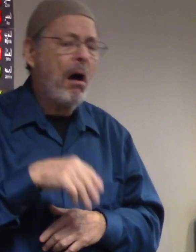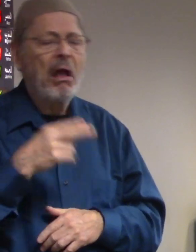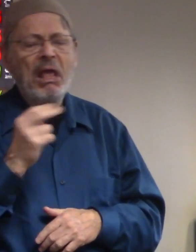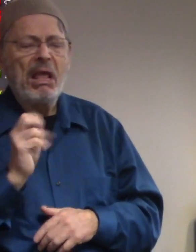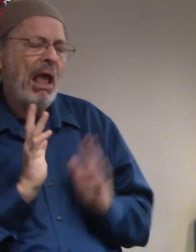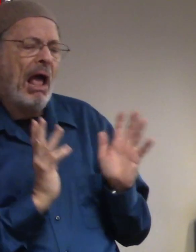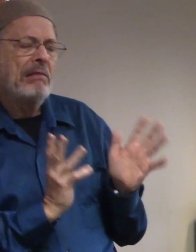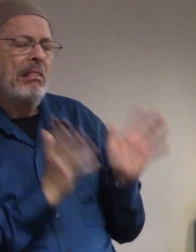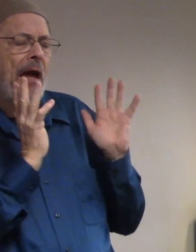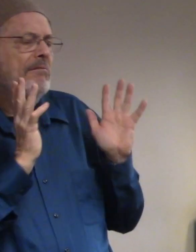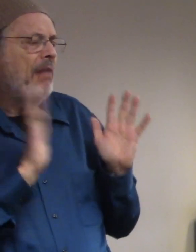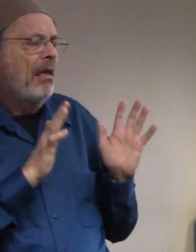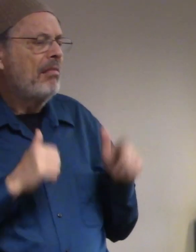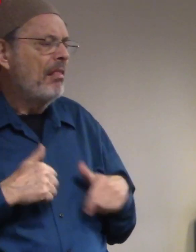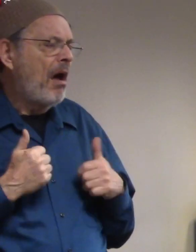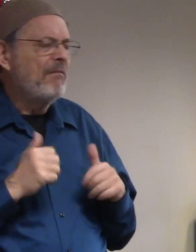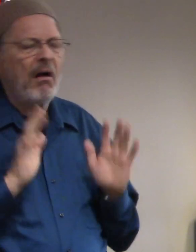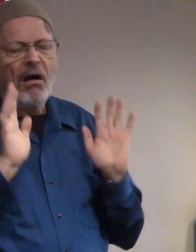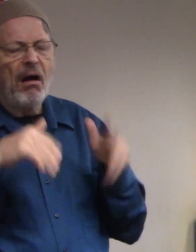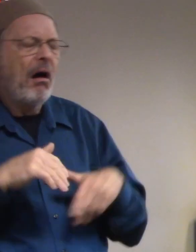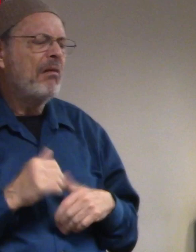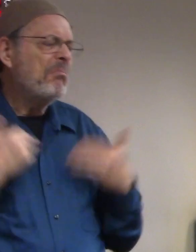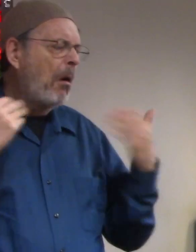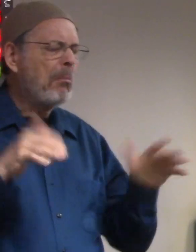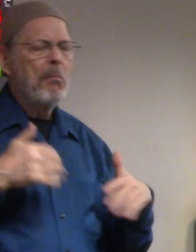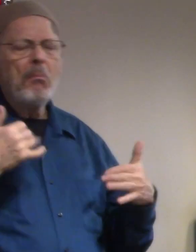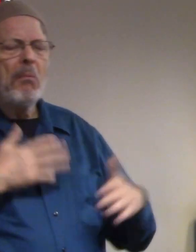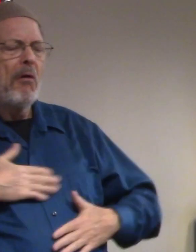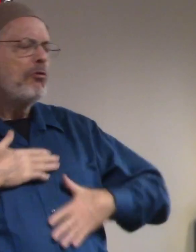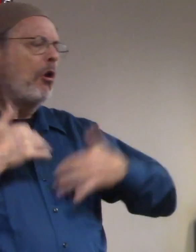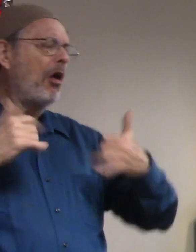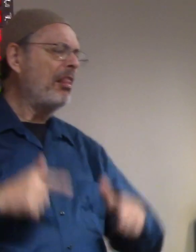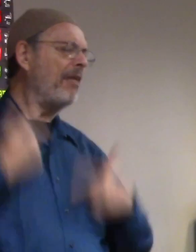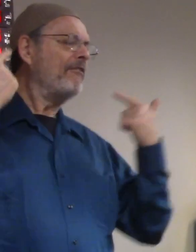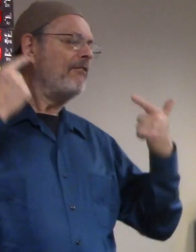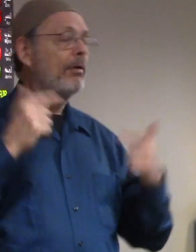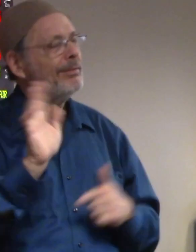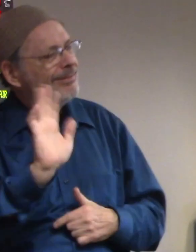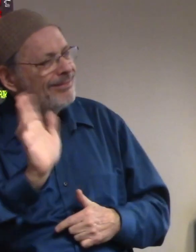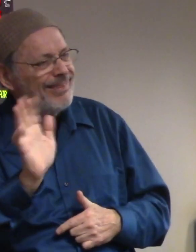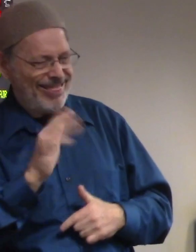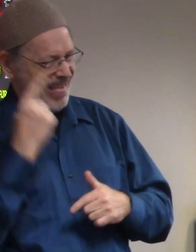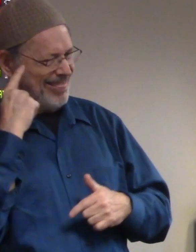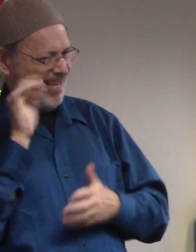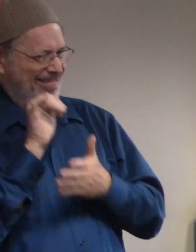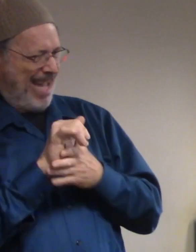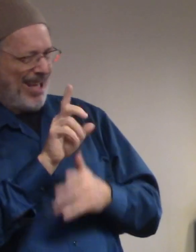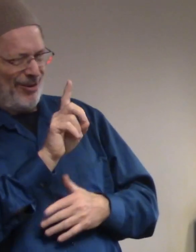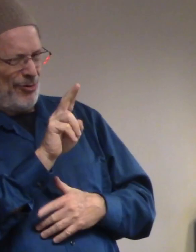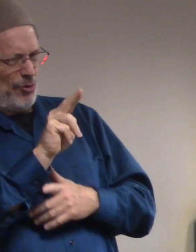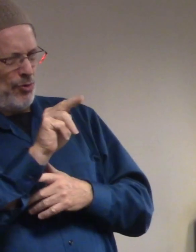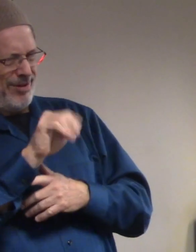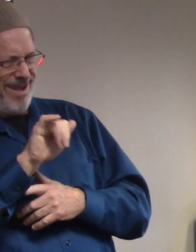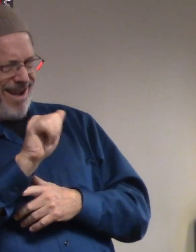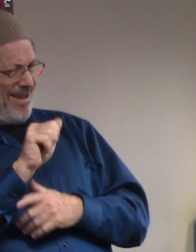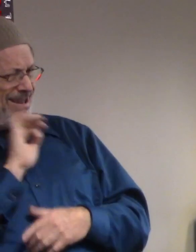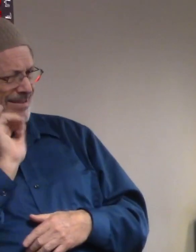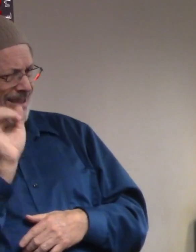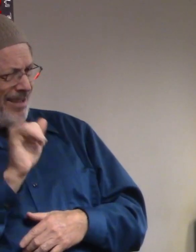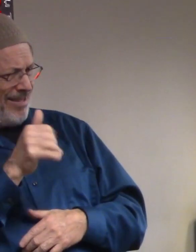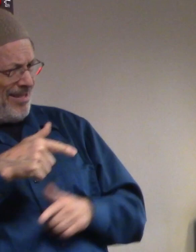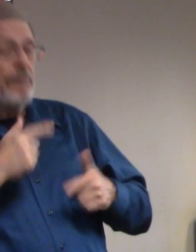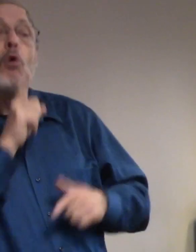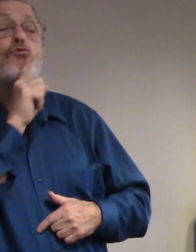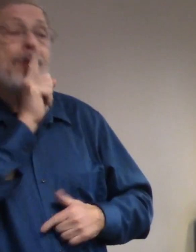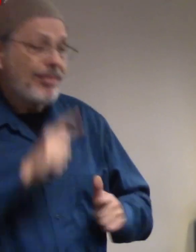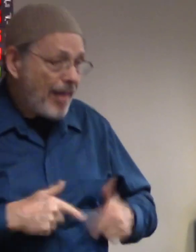left life. Oh, live a little. They think that this dunya is life. They associate life with that. But true life is to know Allah subhanahu wa ta'ala and